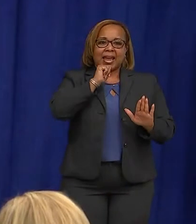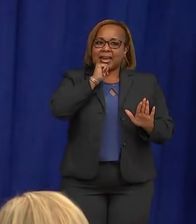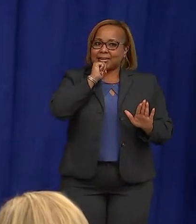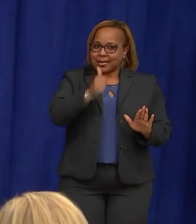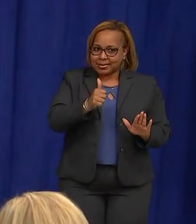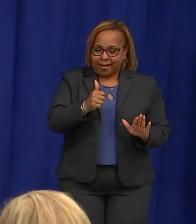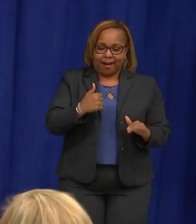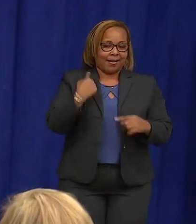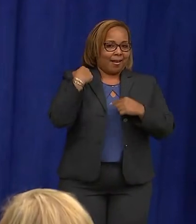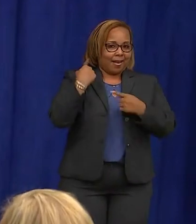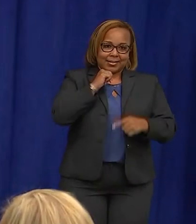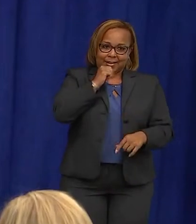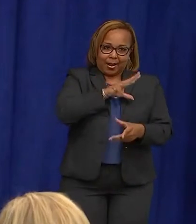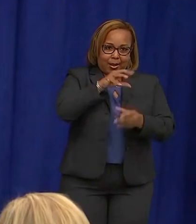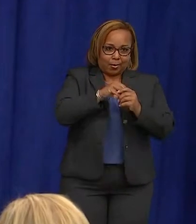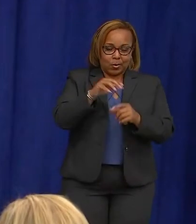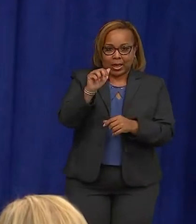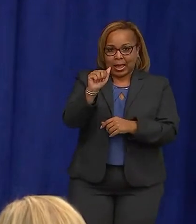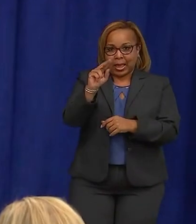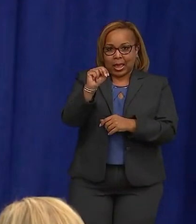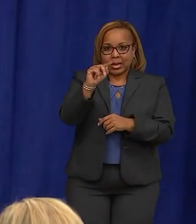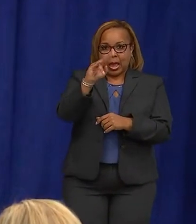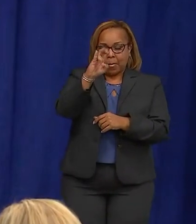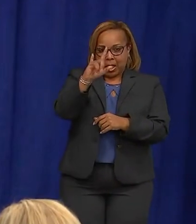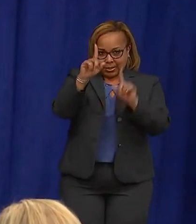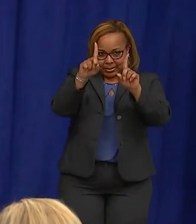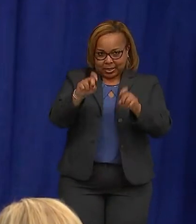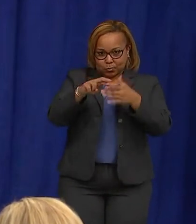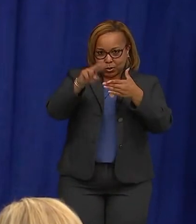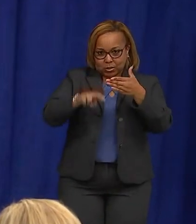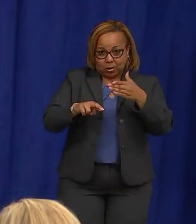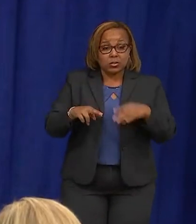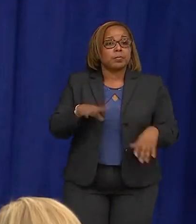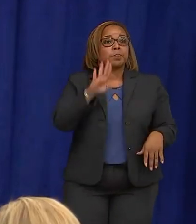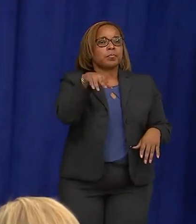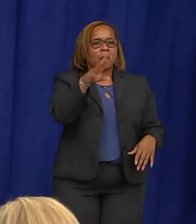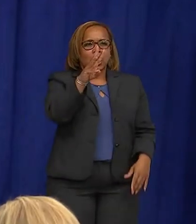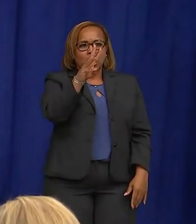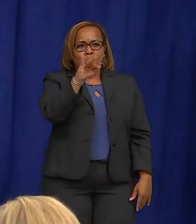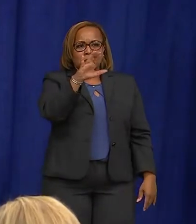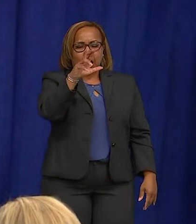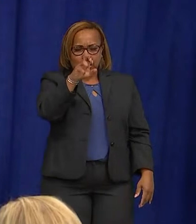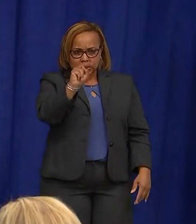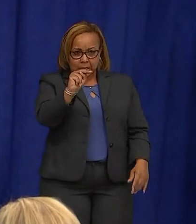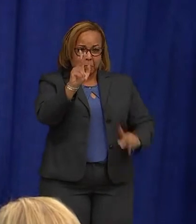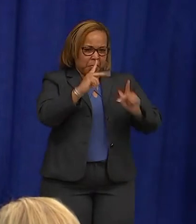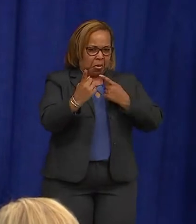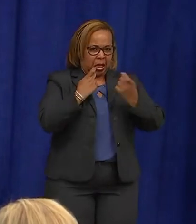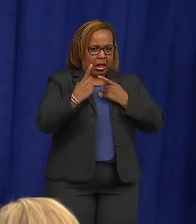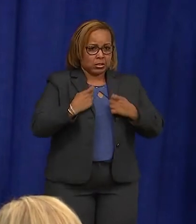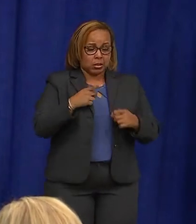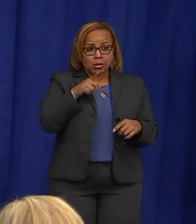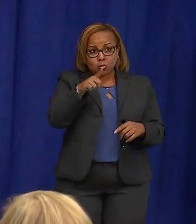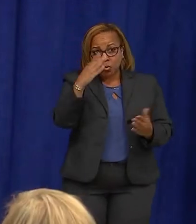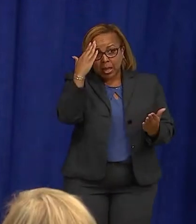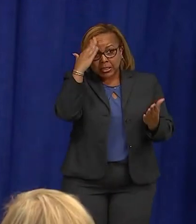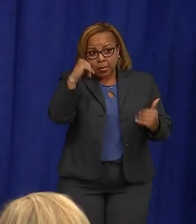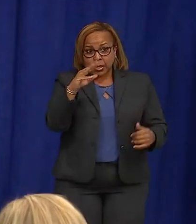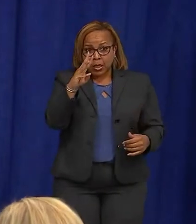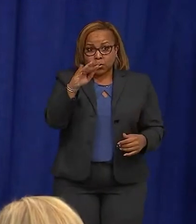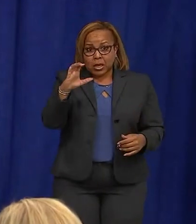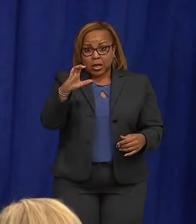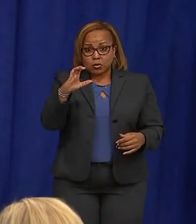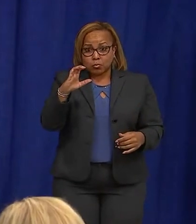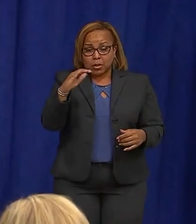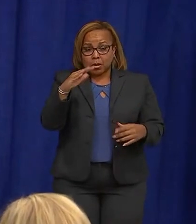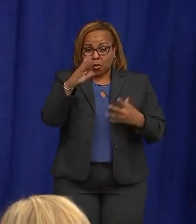and has not included antibody test results. One more for you. Wisconsin. Several people are asking about this. Are you expecting Wisconsin to